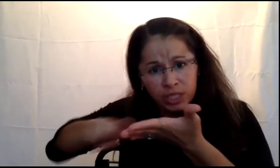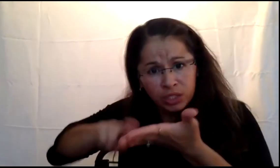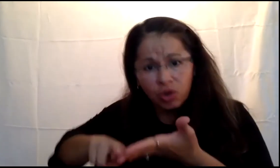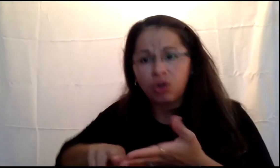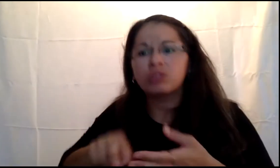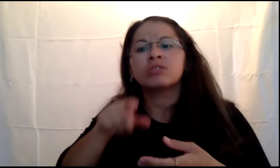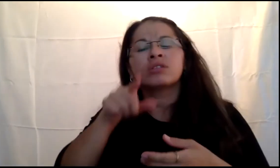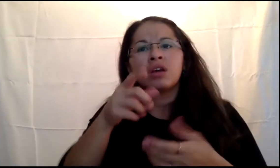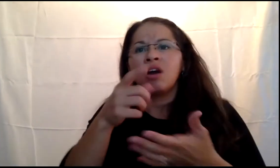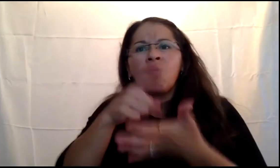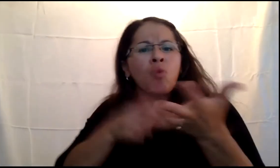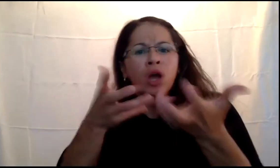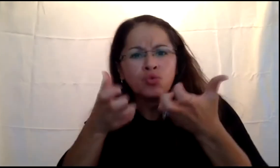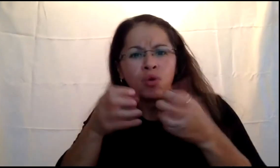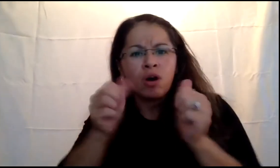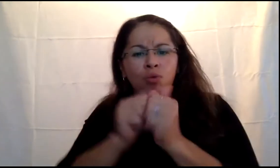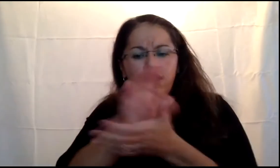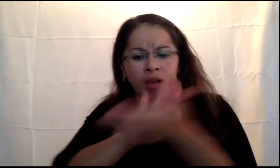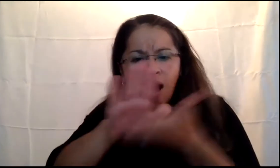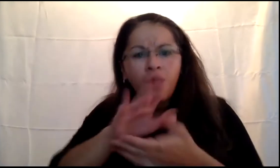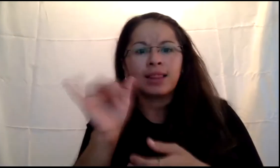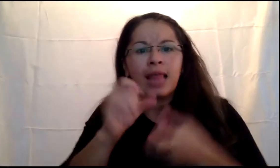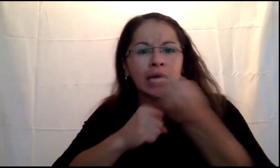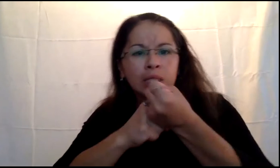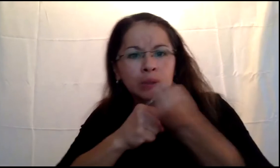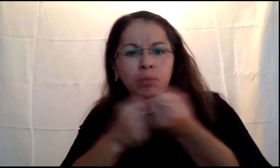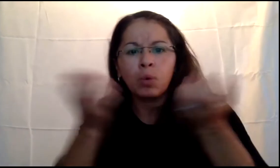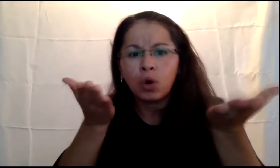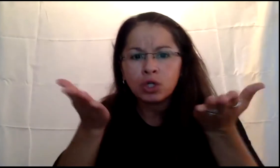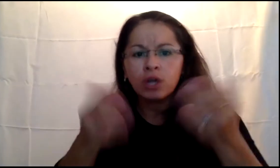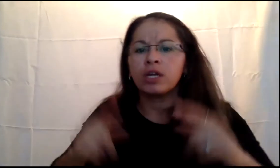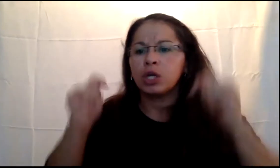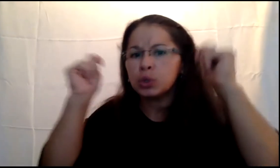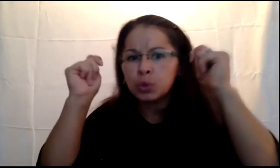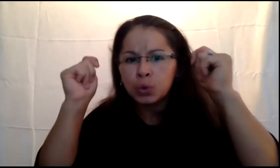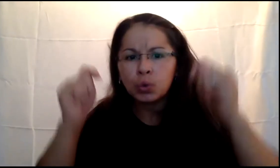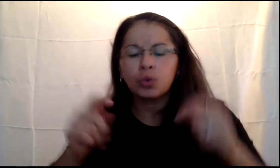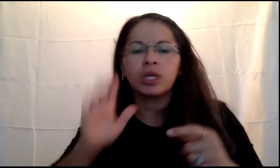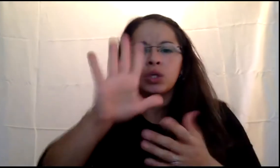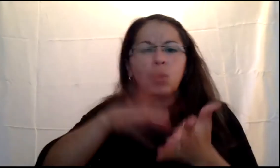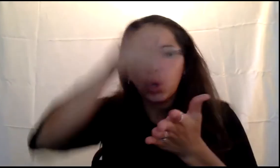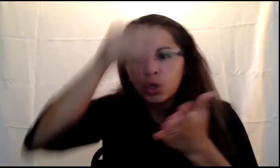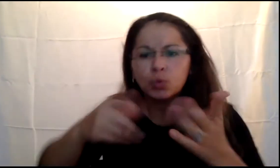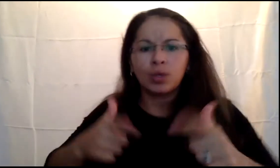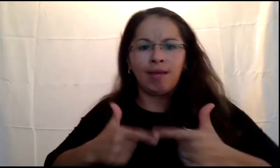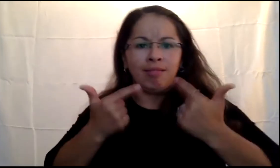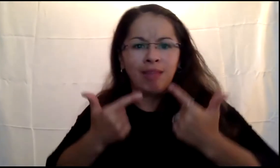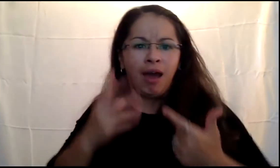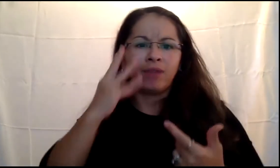search about support services, tutoring, student life, then make part of that process to include what it is that